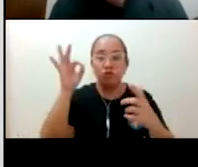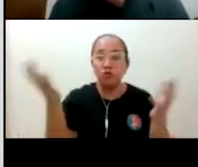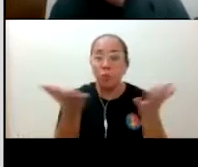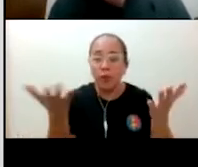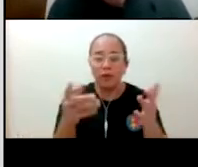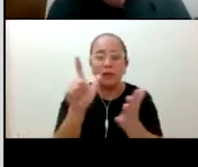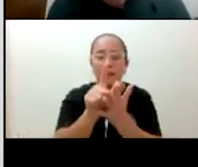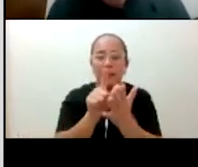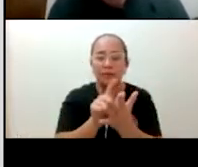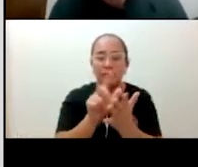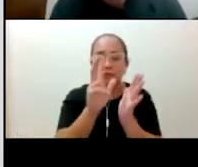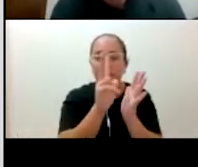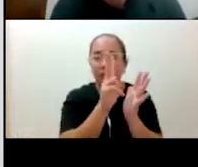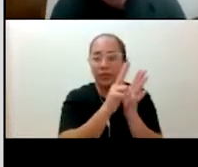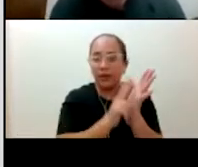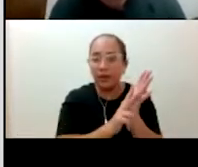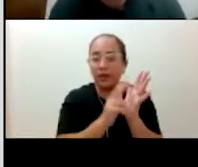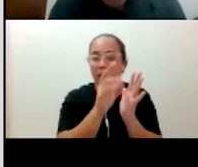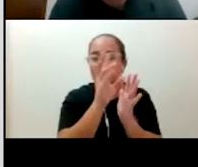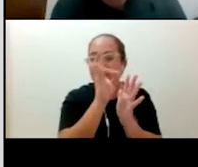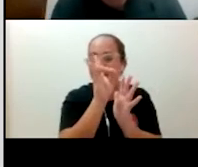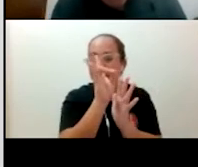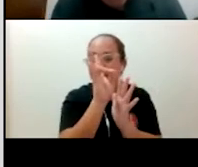3 and lesson 7. So you can